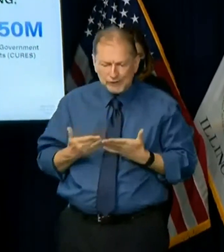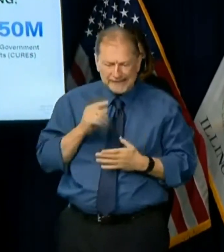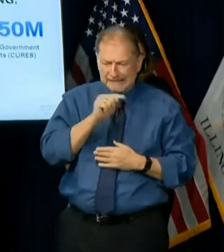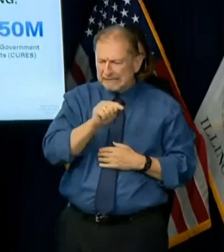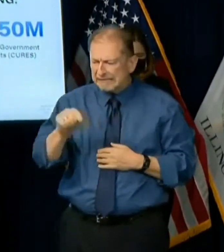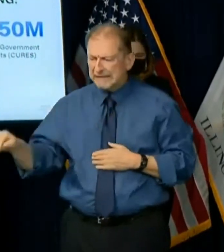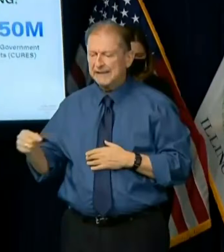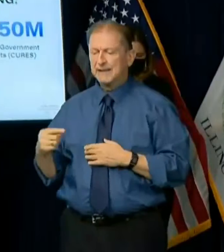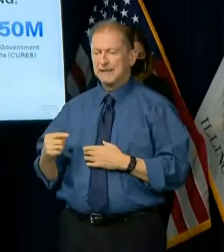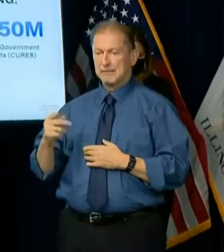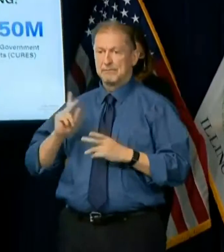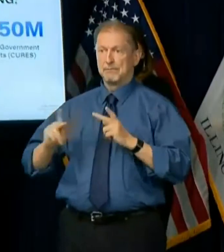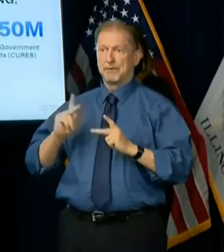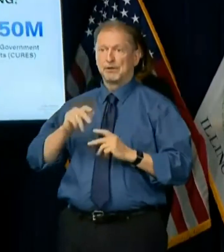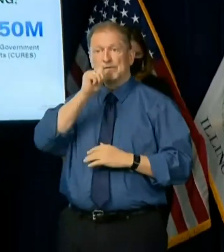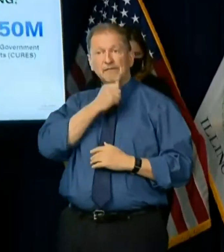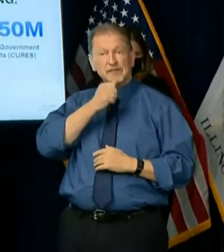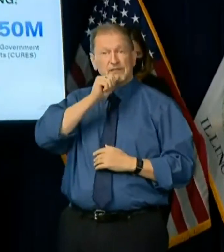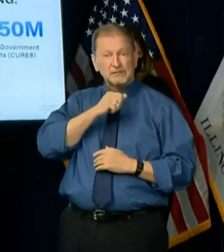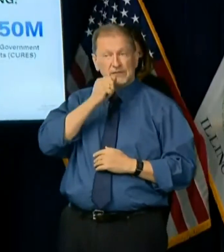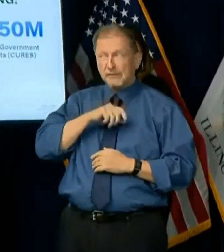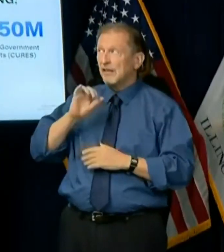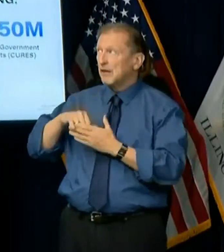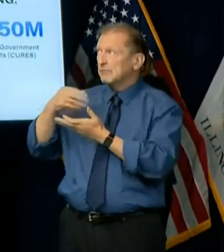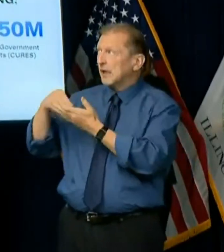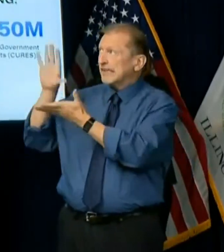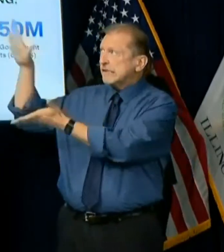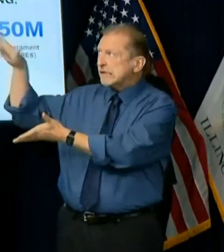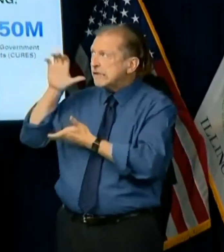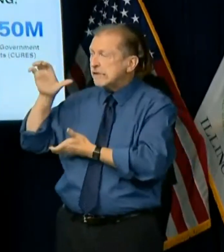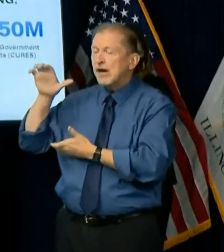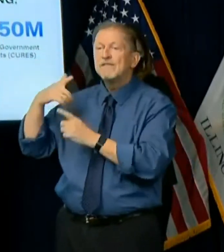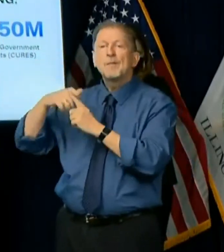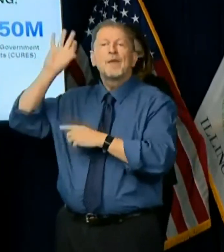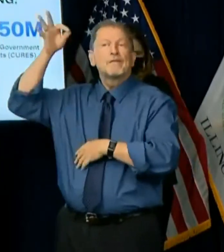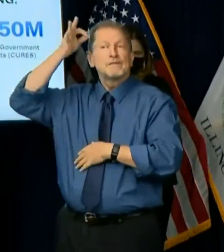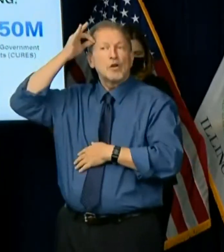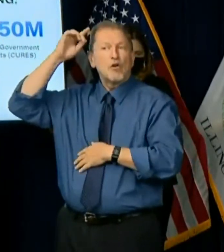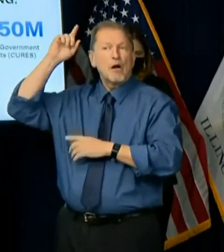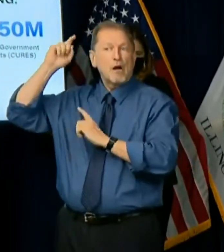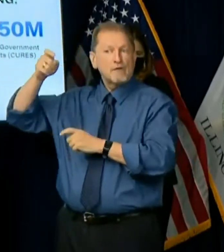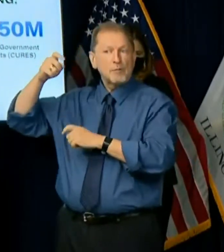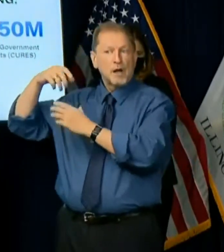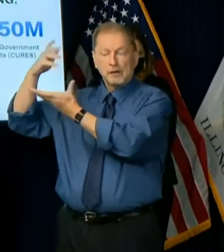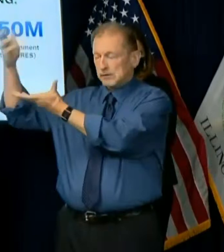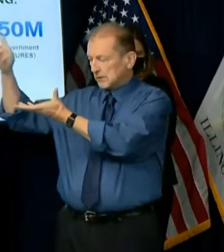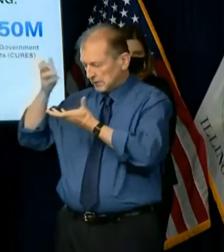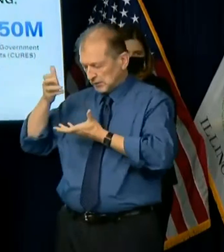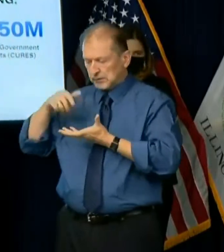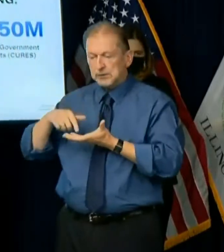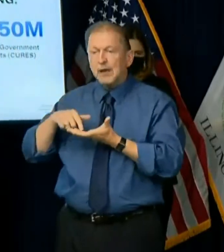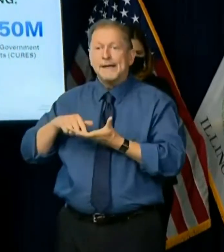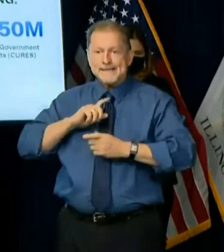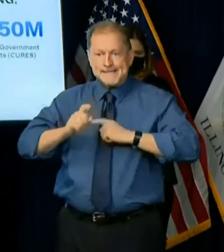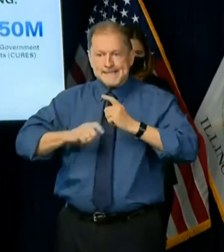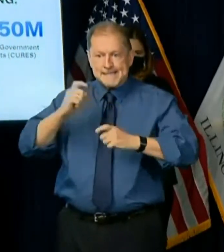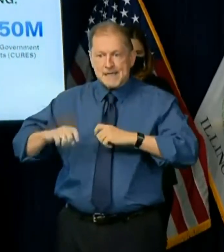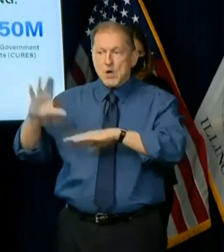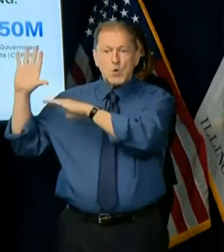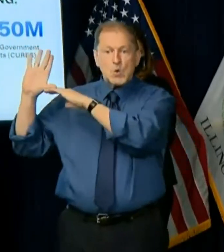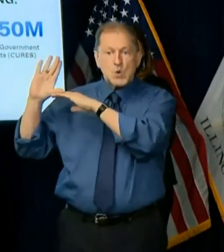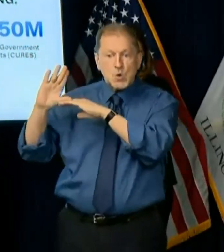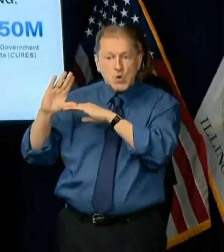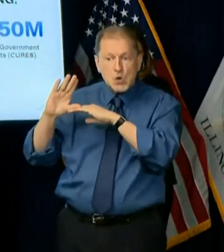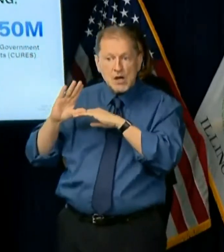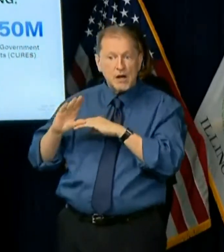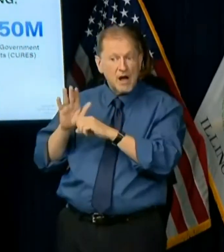that COVID-19 is inflicting. The dollars provided by the federal government aren't nearly enough. So I've